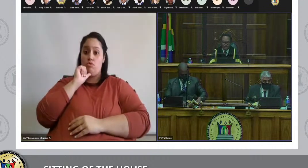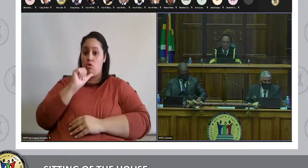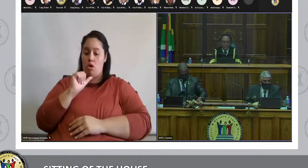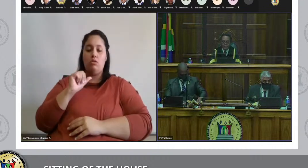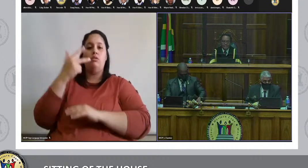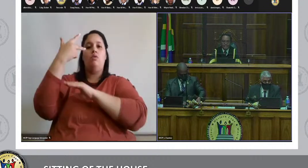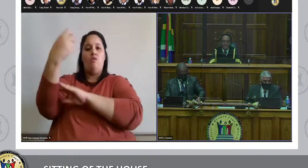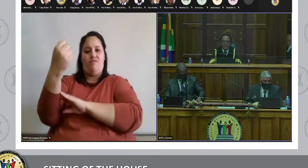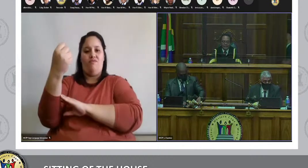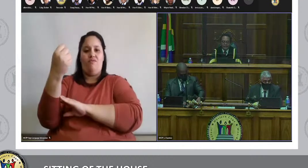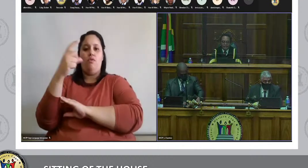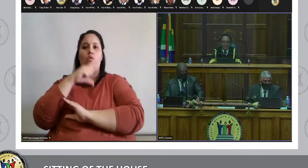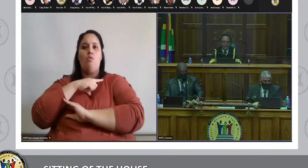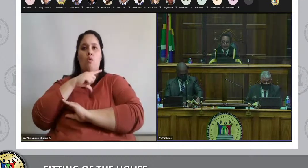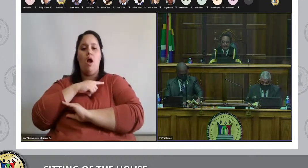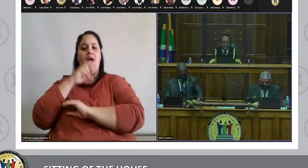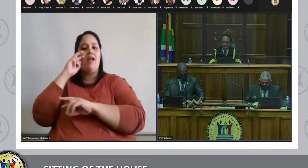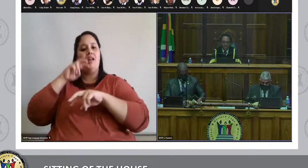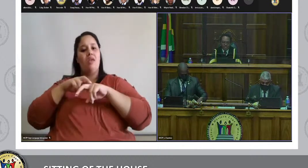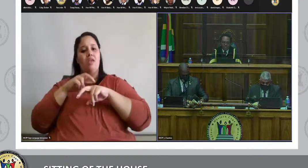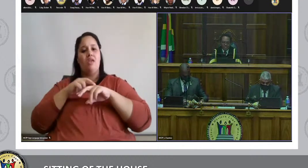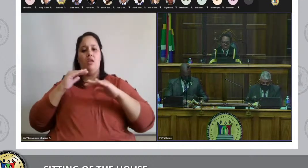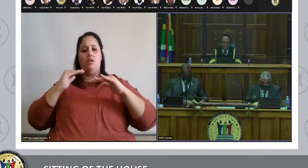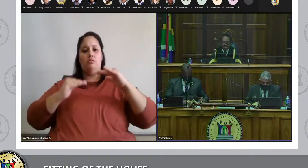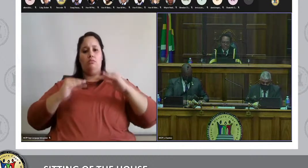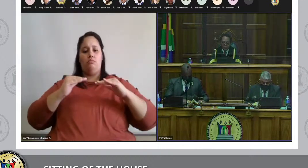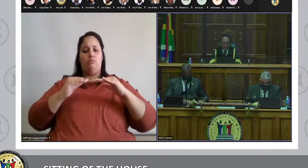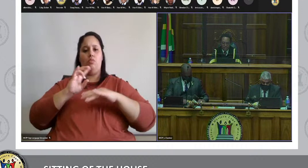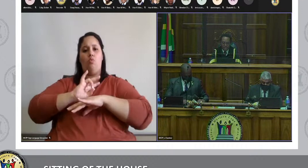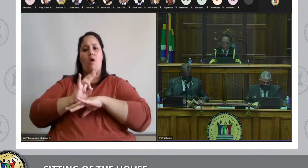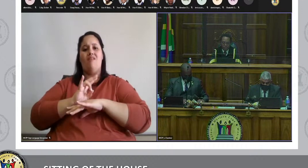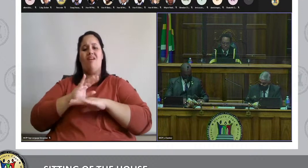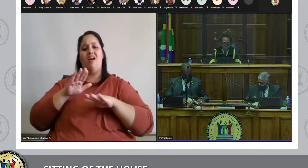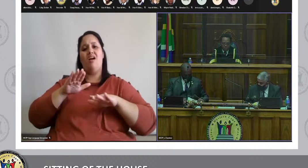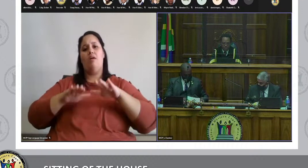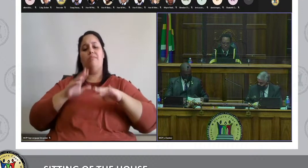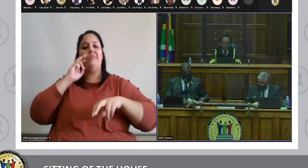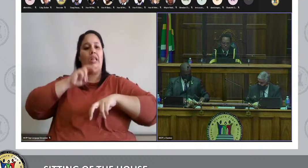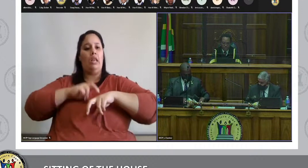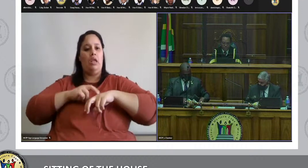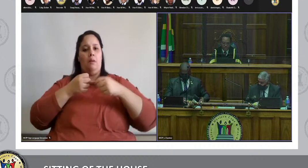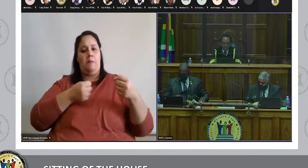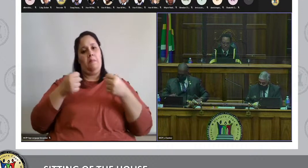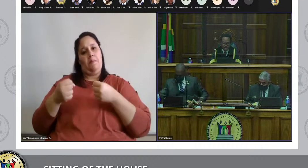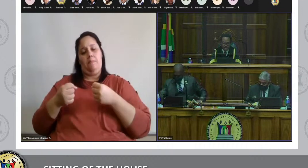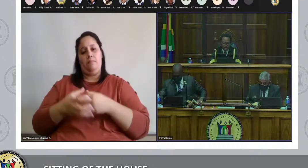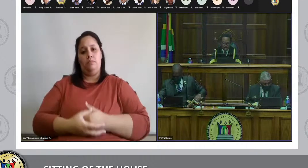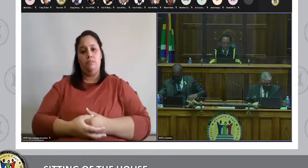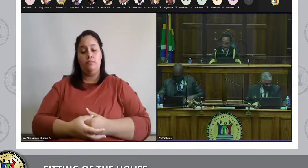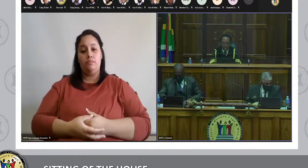of the network. If you are a guest, please do not